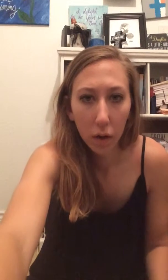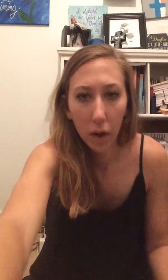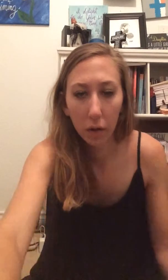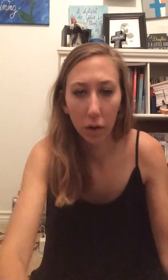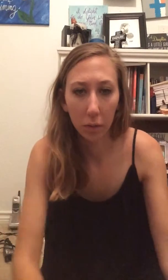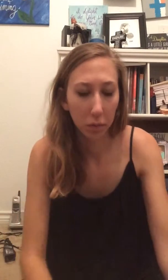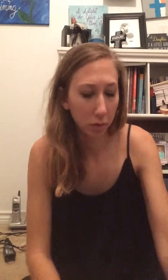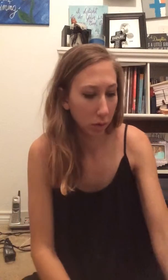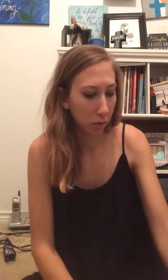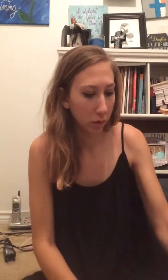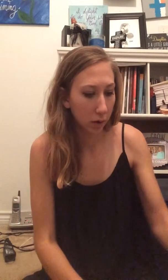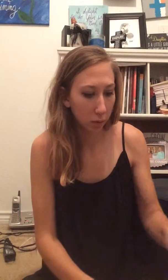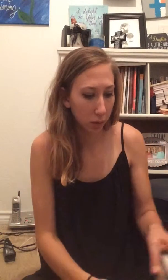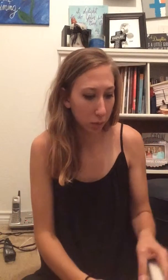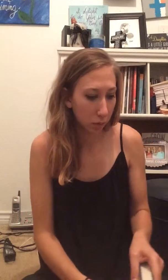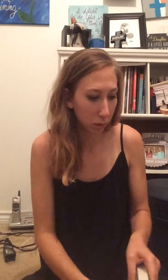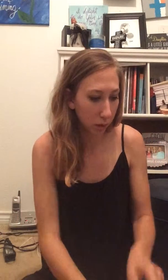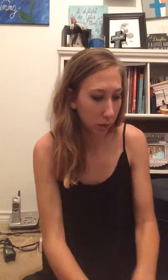Hang on, I'm just going to look that one up real quick.